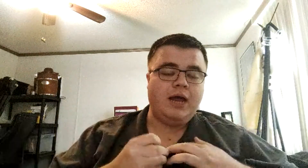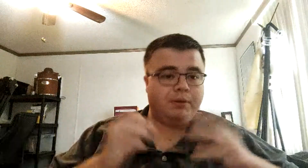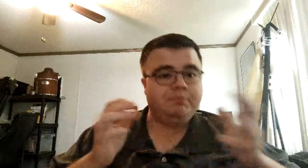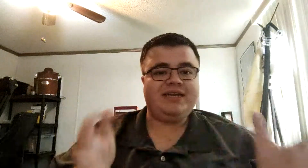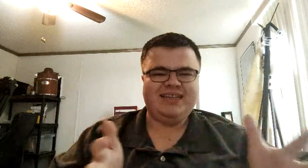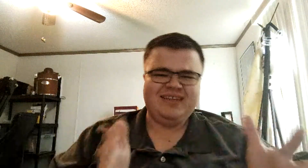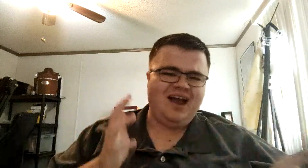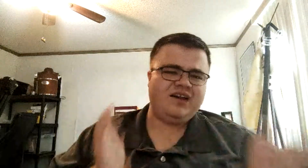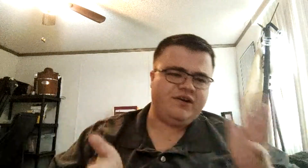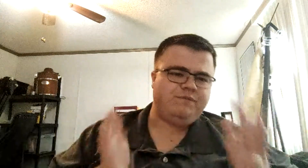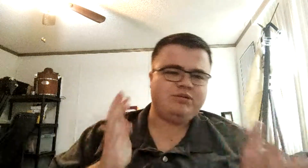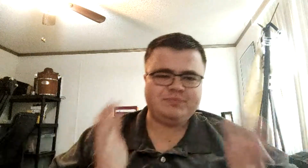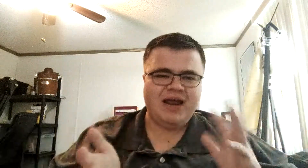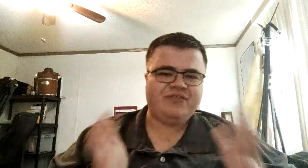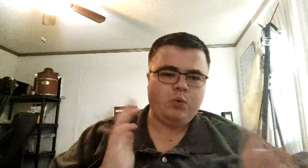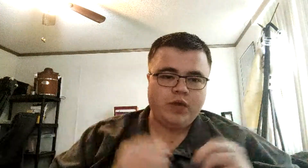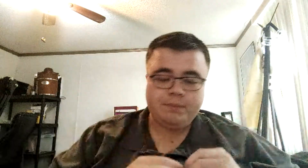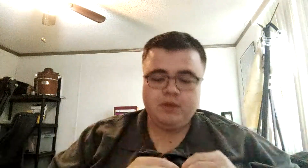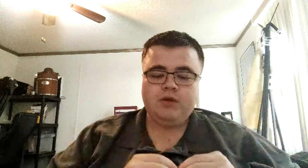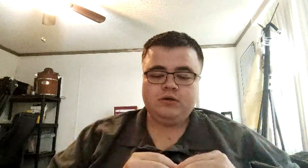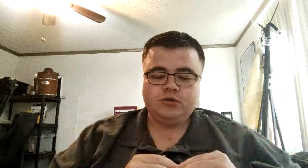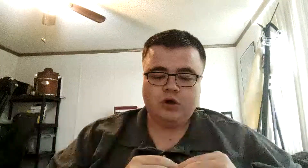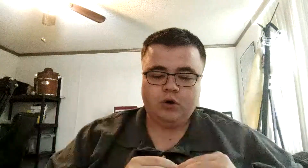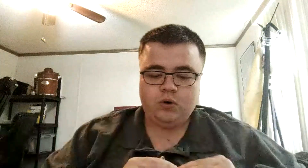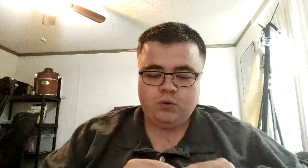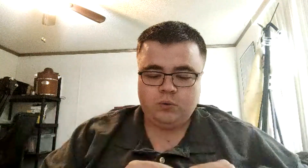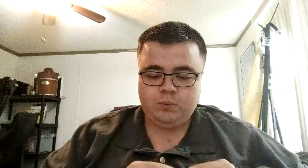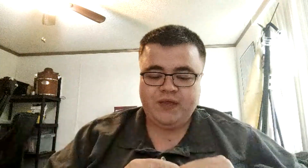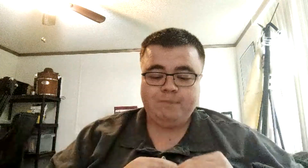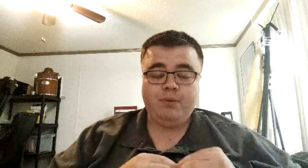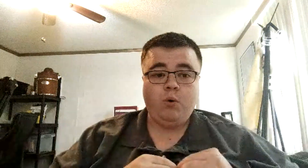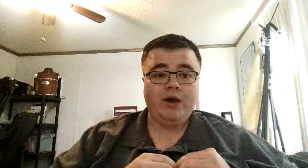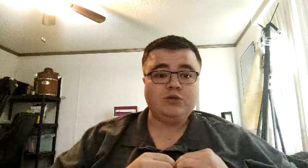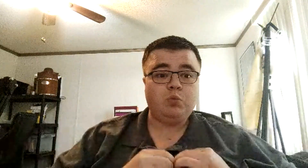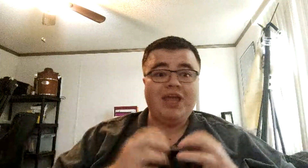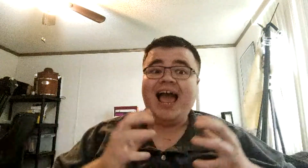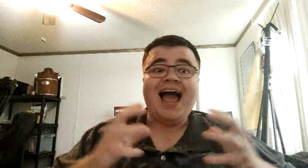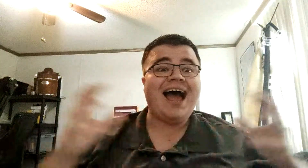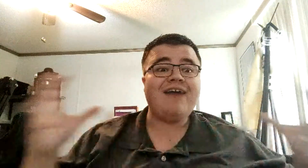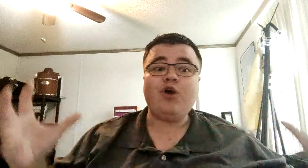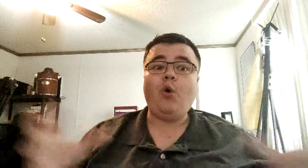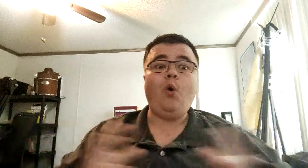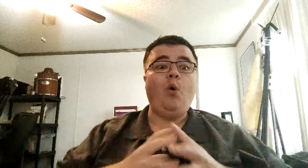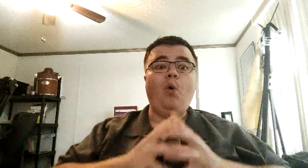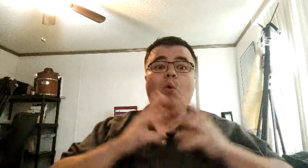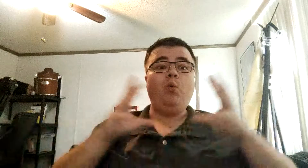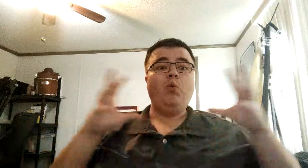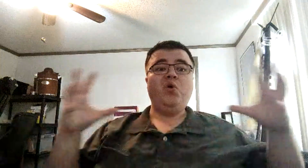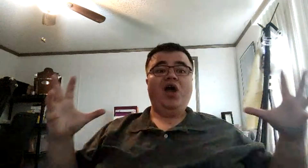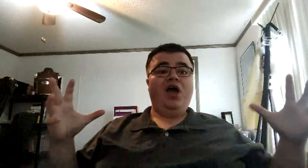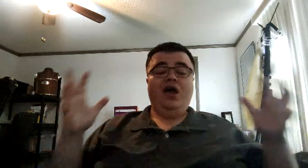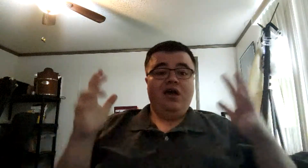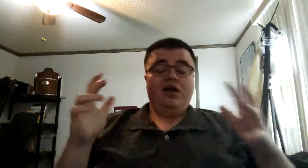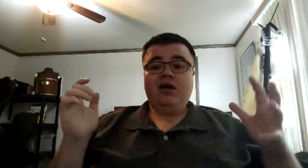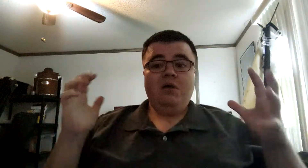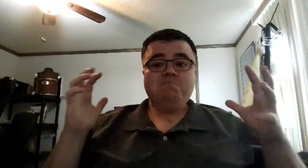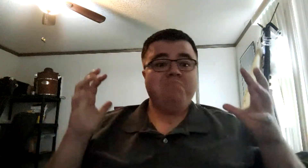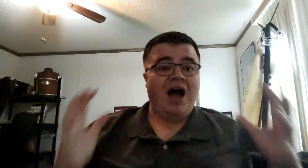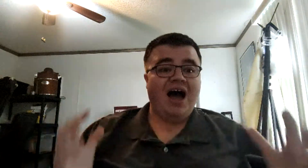backstabbing, but kind of pushed back that way. So, but that point, we have the whole